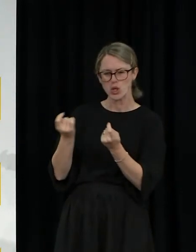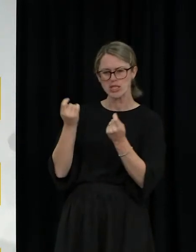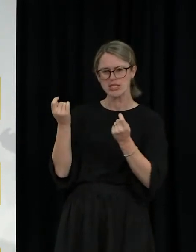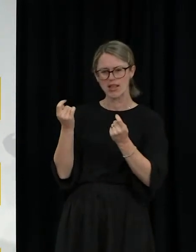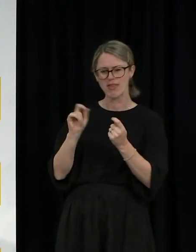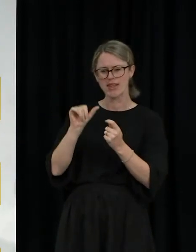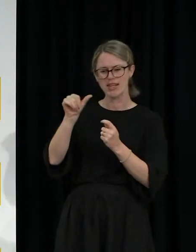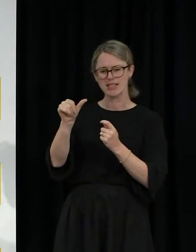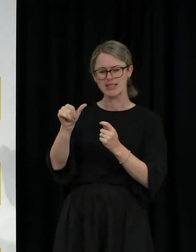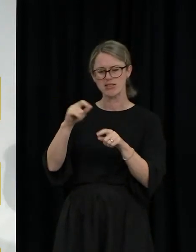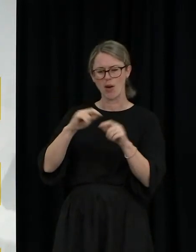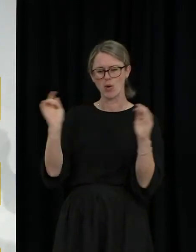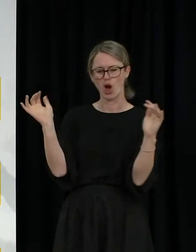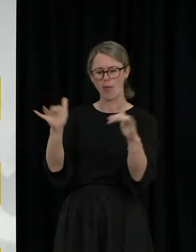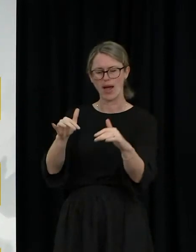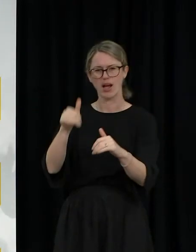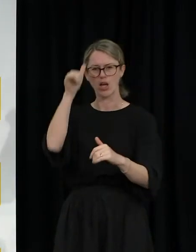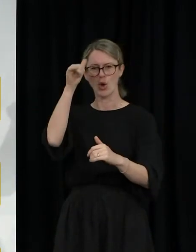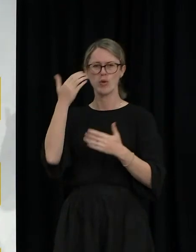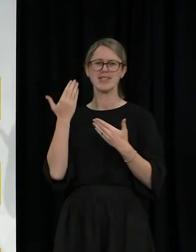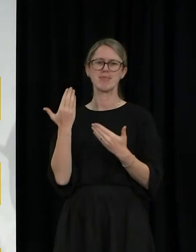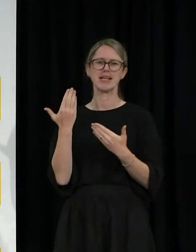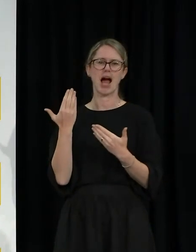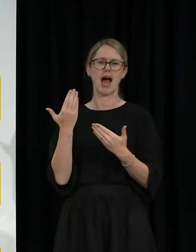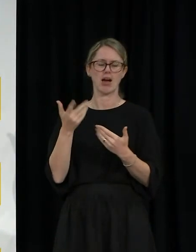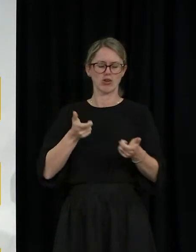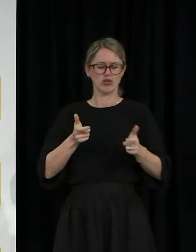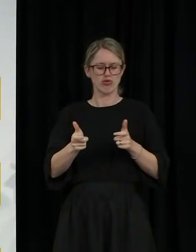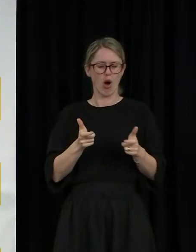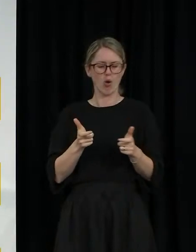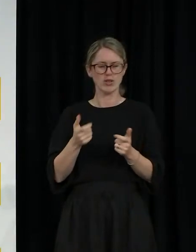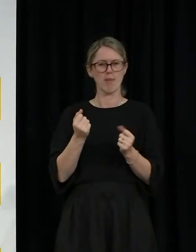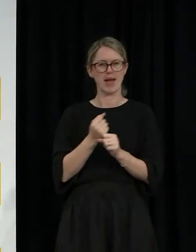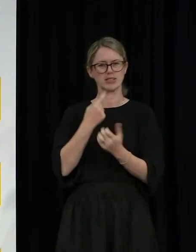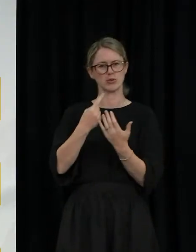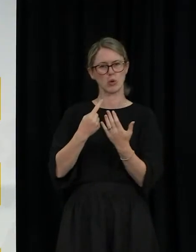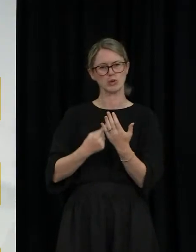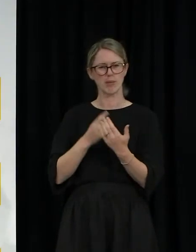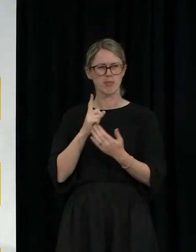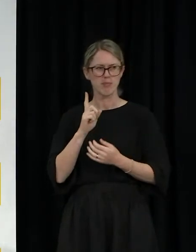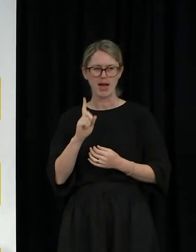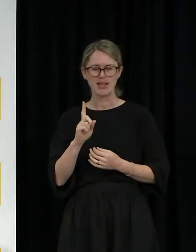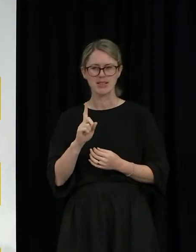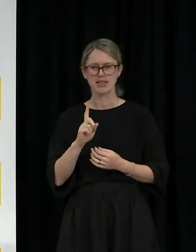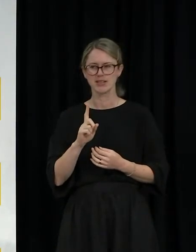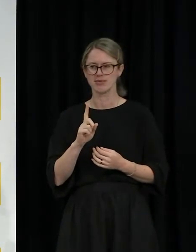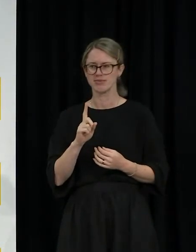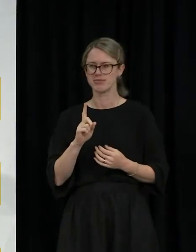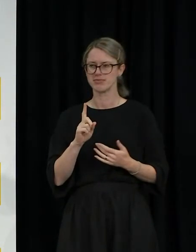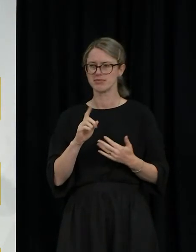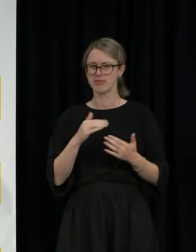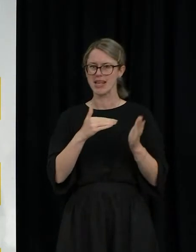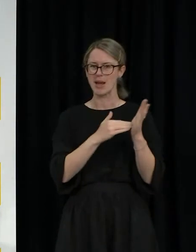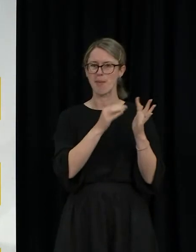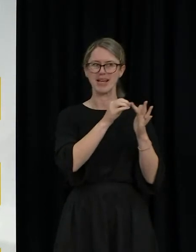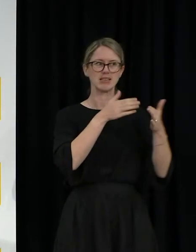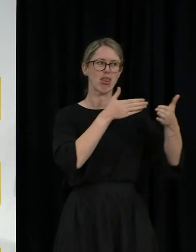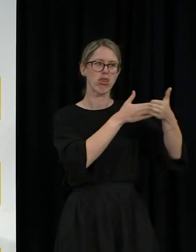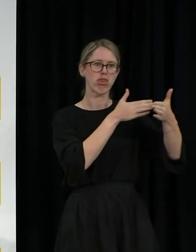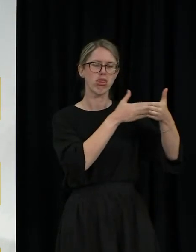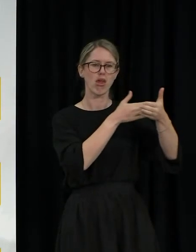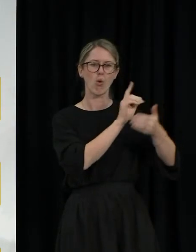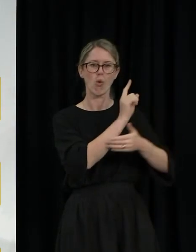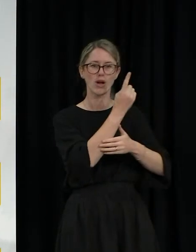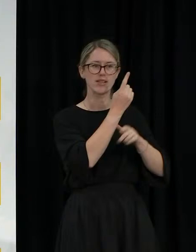in the next sitting block? Obviously the Speaker has a lot of control over this, but does there come a point where, I guess, MPs who have been stuck in